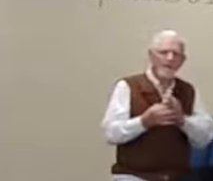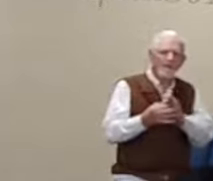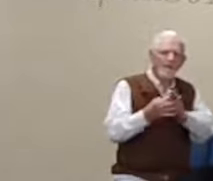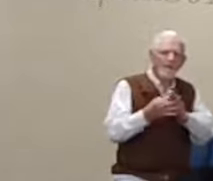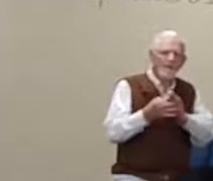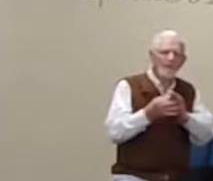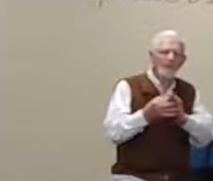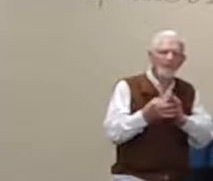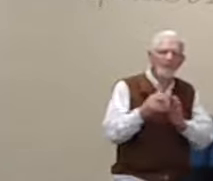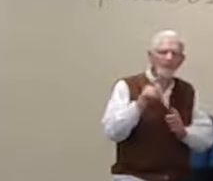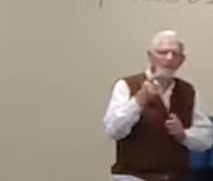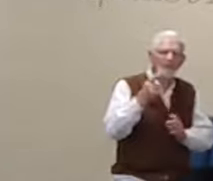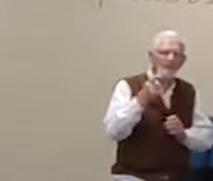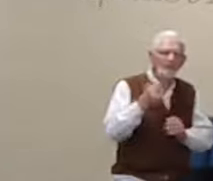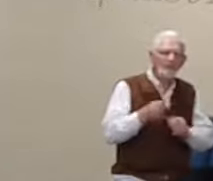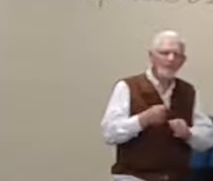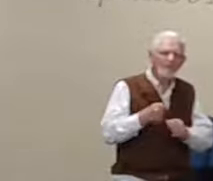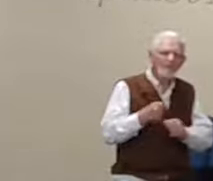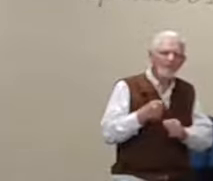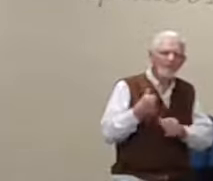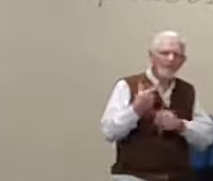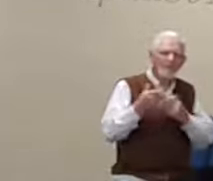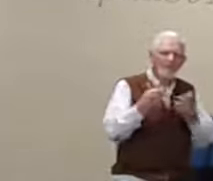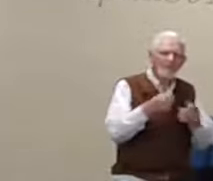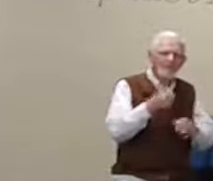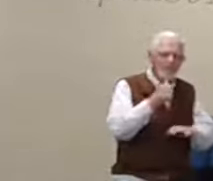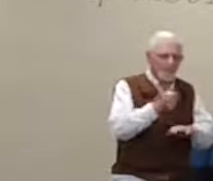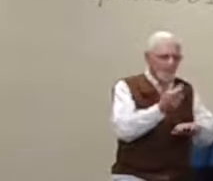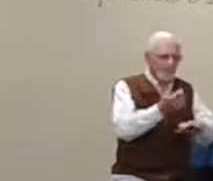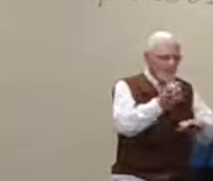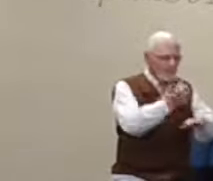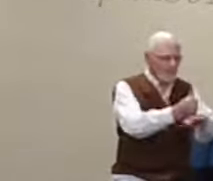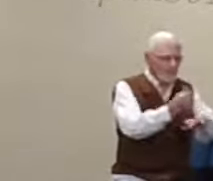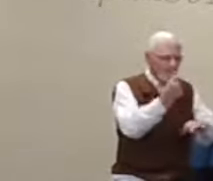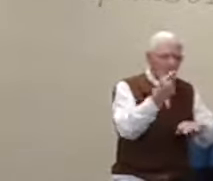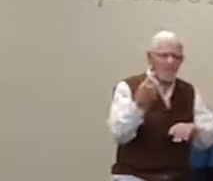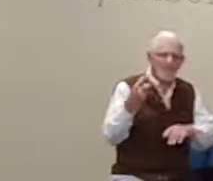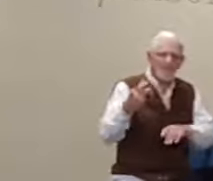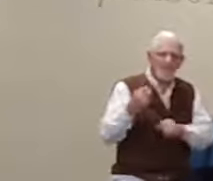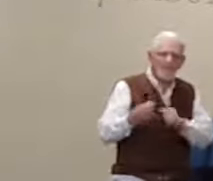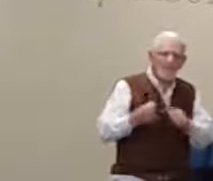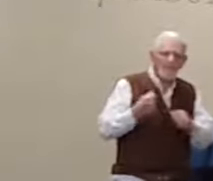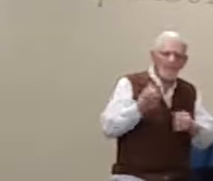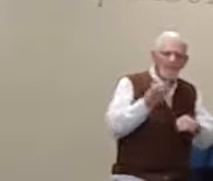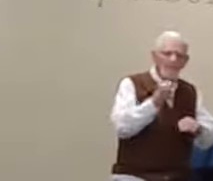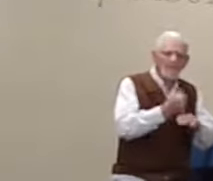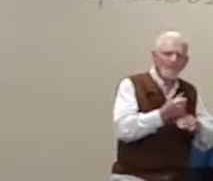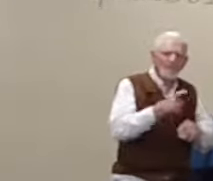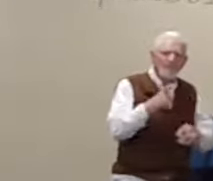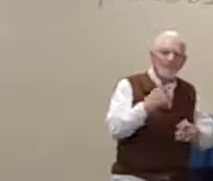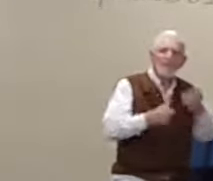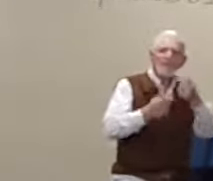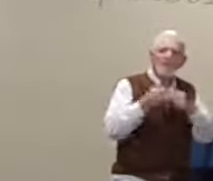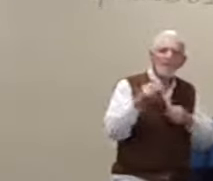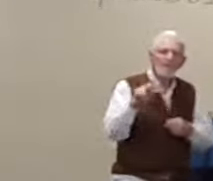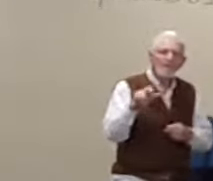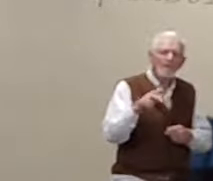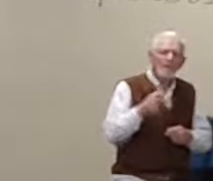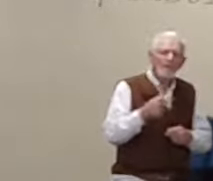generation, you have something to set for the second generation. Say the Lord's coming back in 2030 or